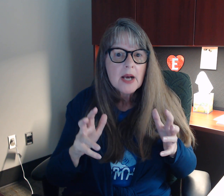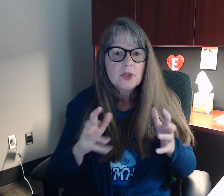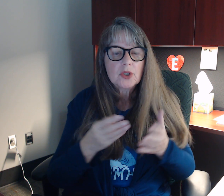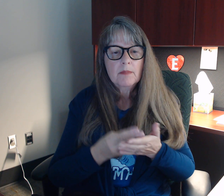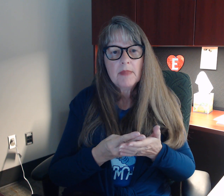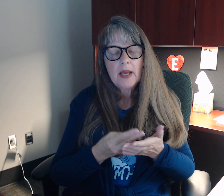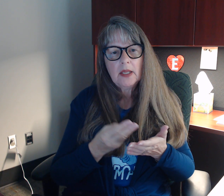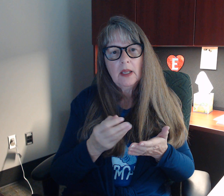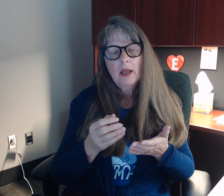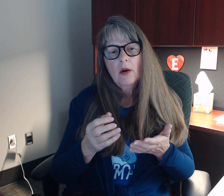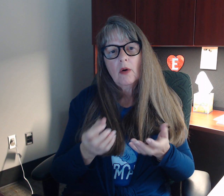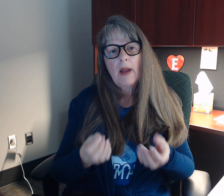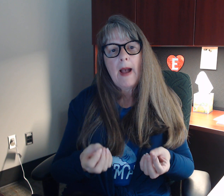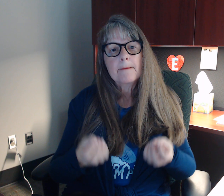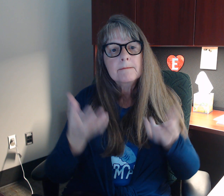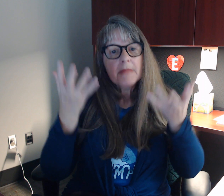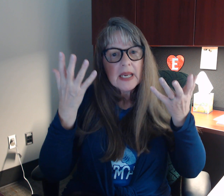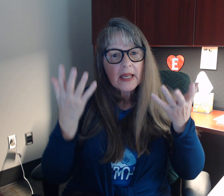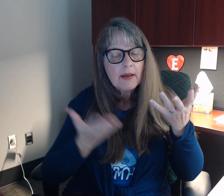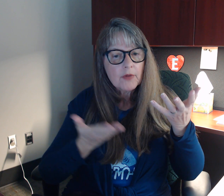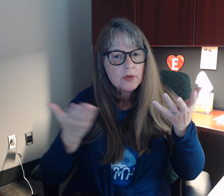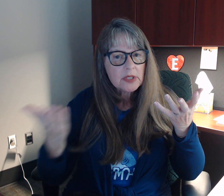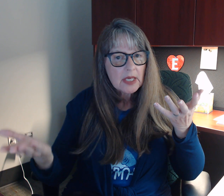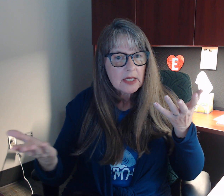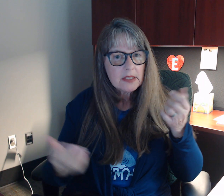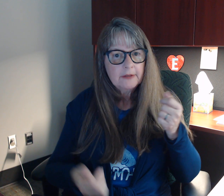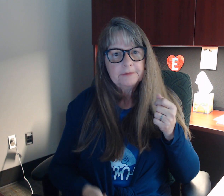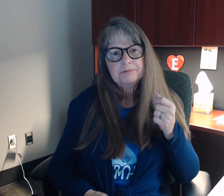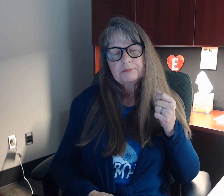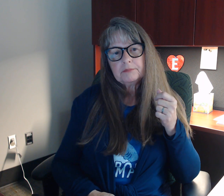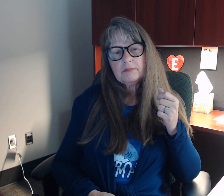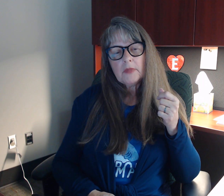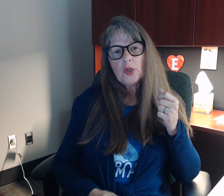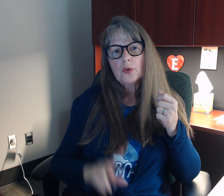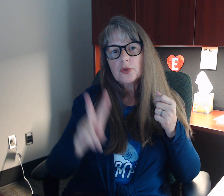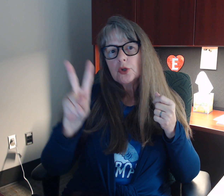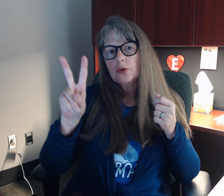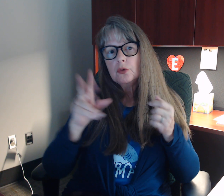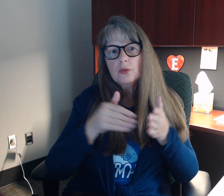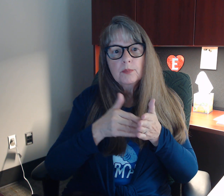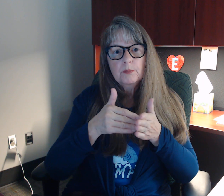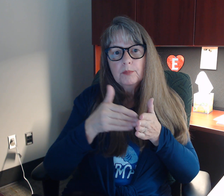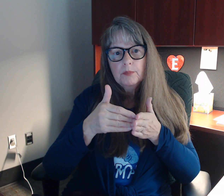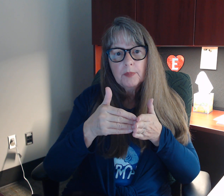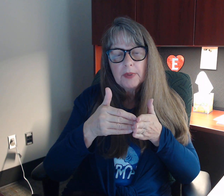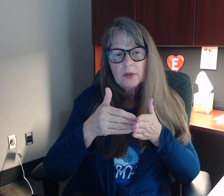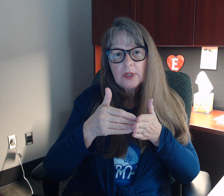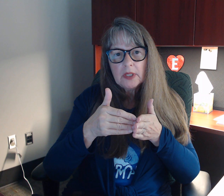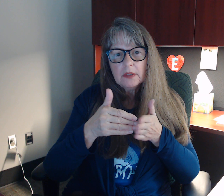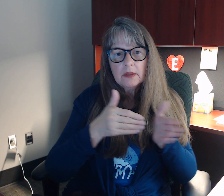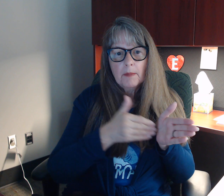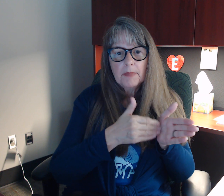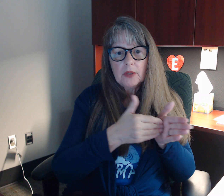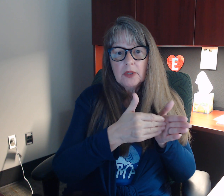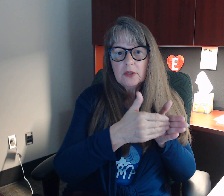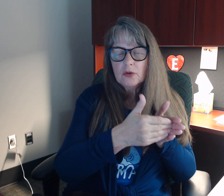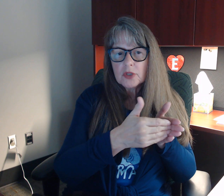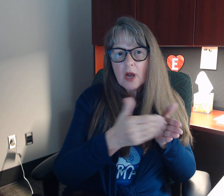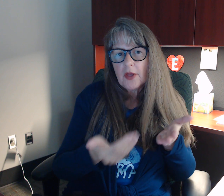much money or how many of those things. 2 billion, you saw that